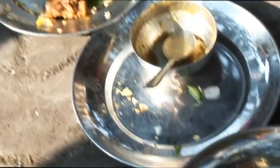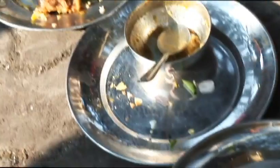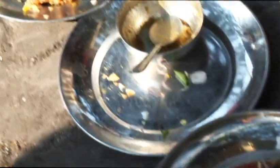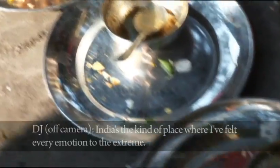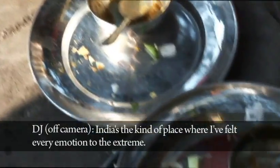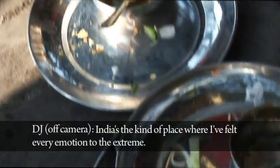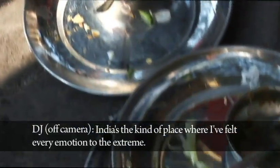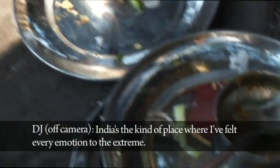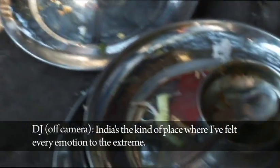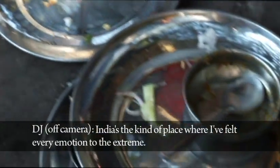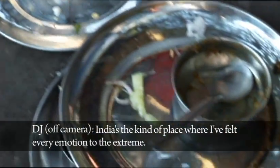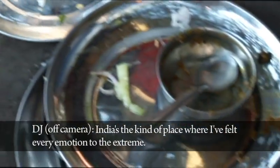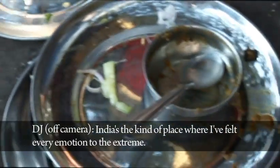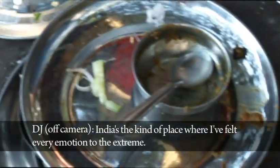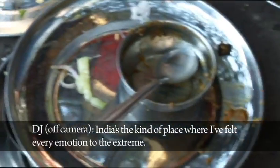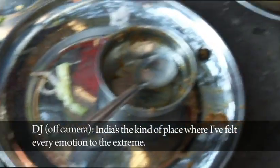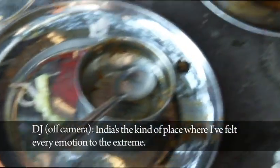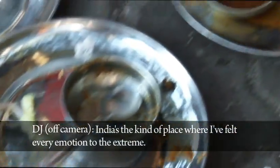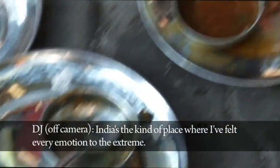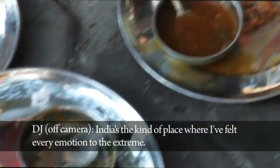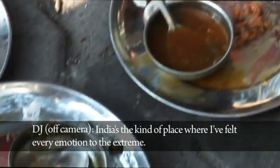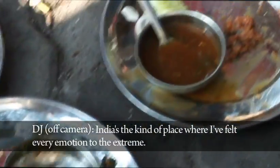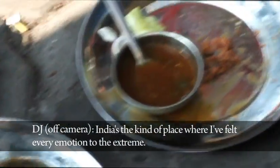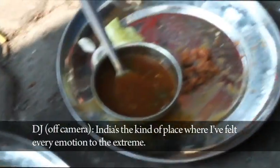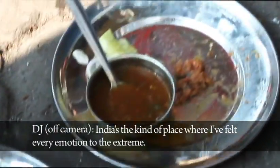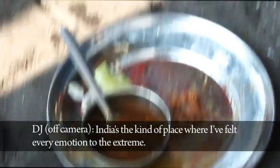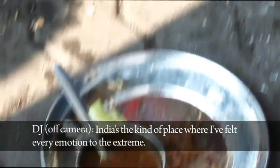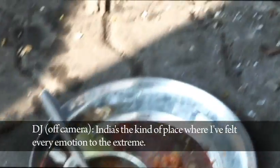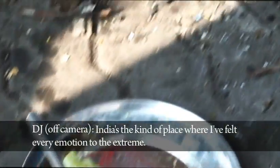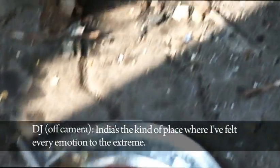India's the kind of place where I've felt every emotion to the extreme.